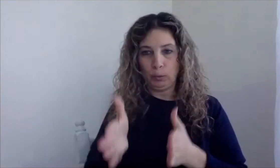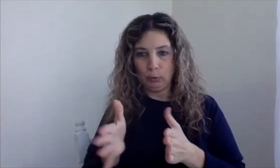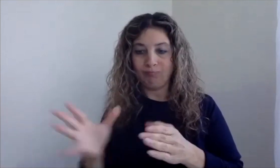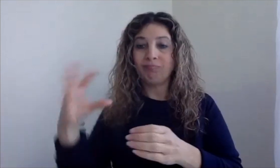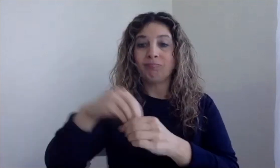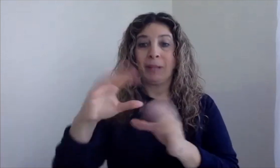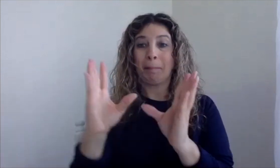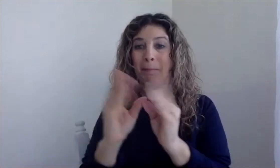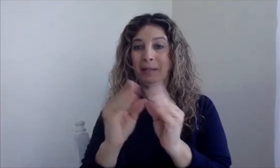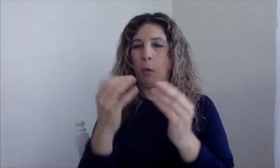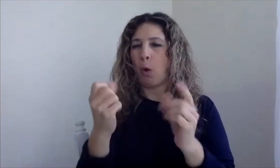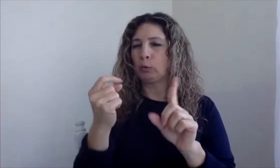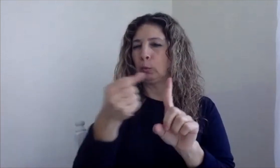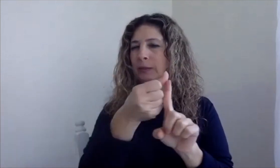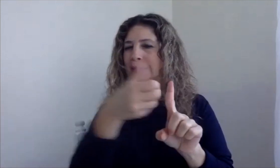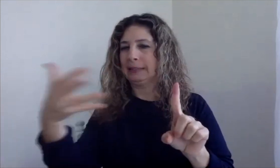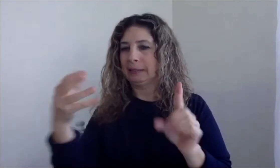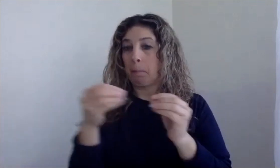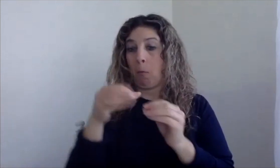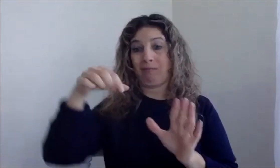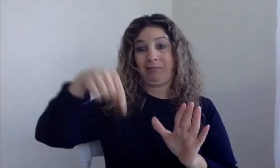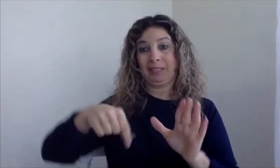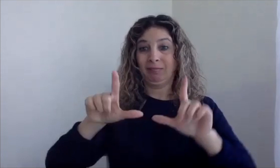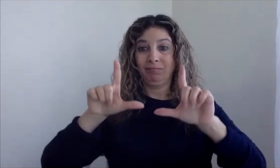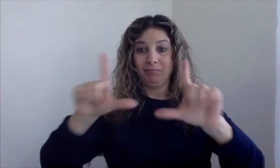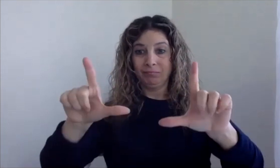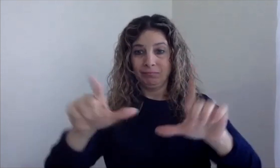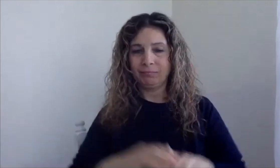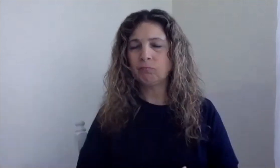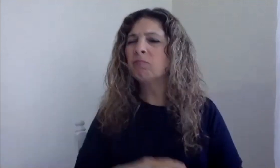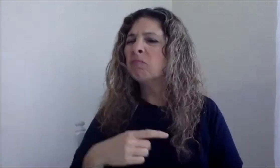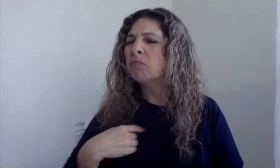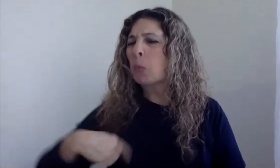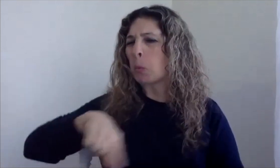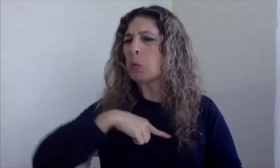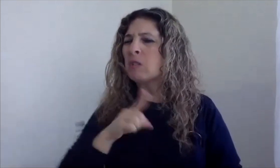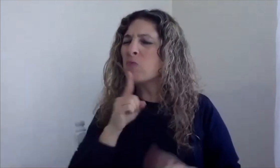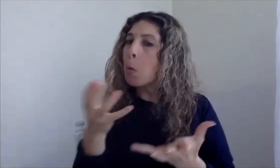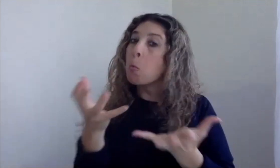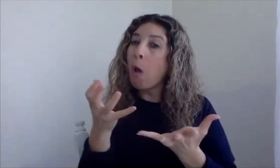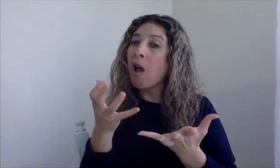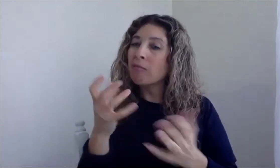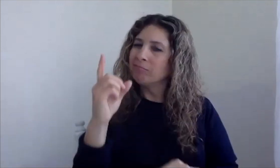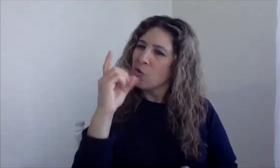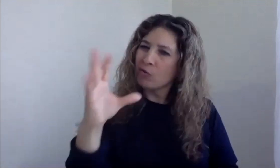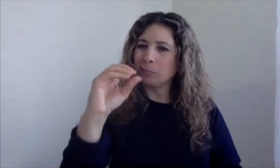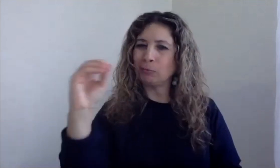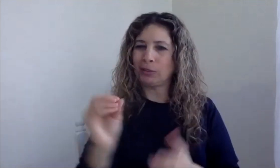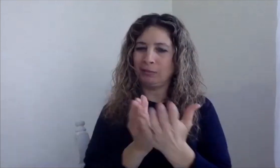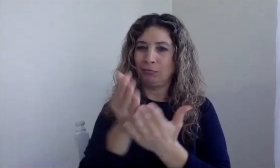And we, the Alumni Association, hired a sign language interpreter so that we could have access to that meeting. And